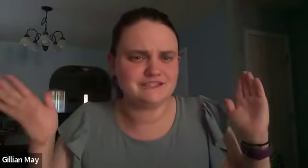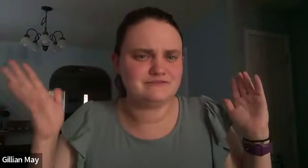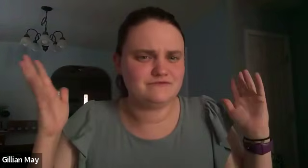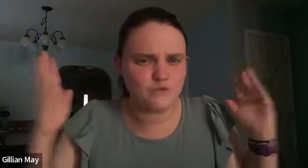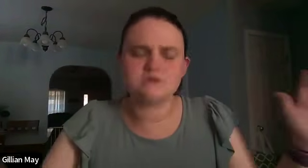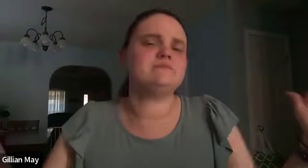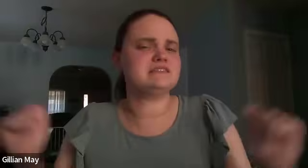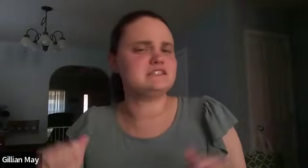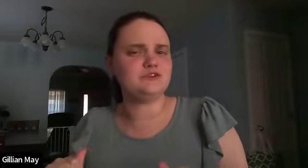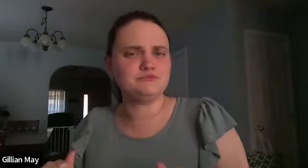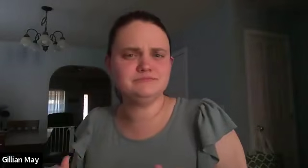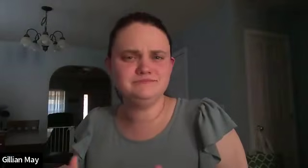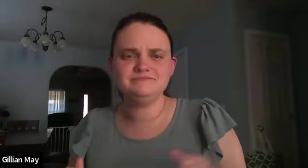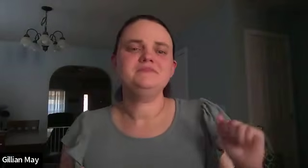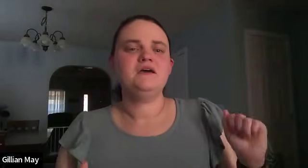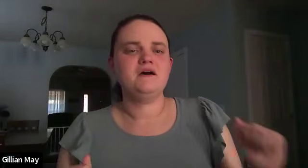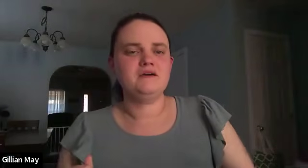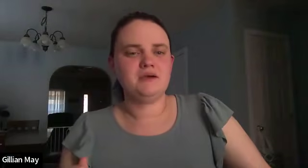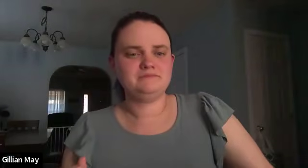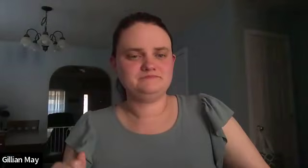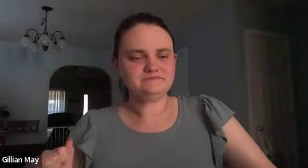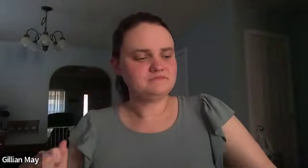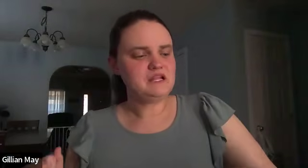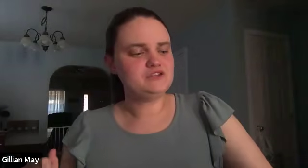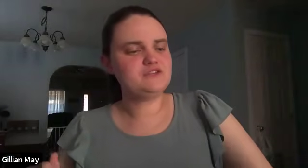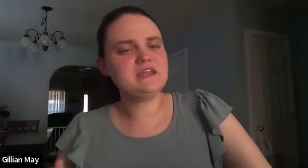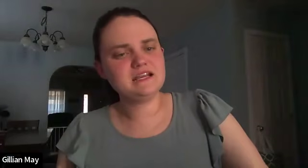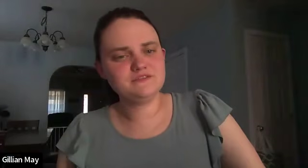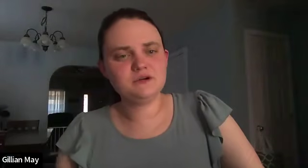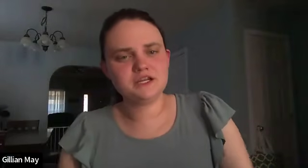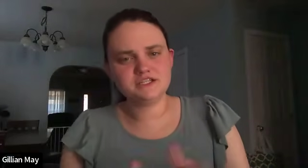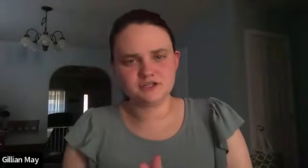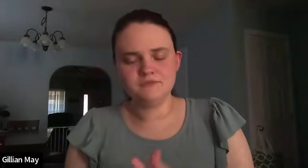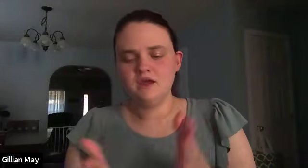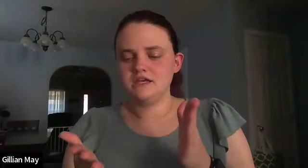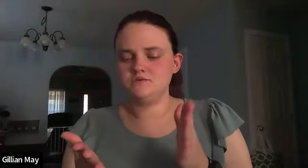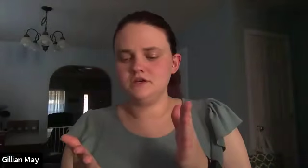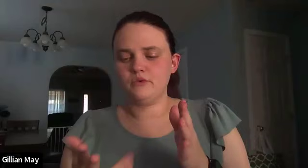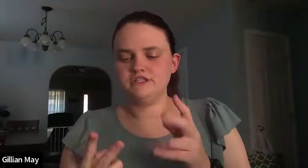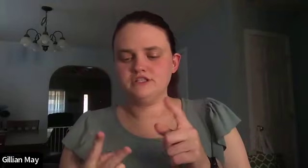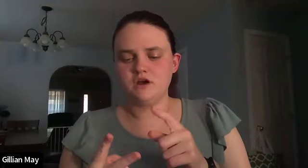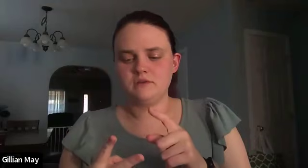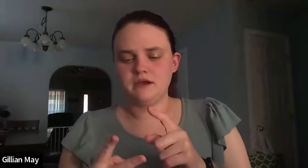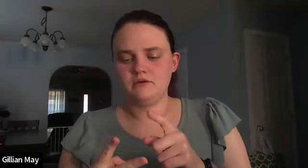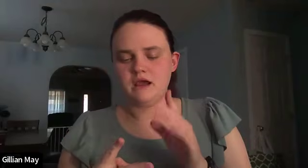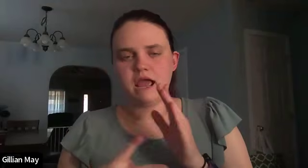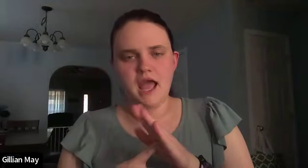is 4 times the size of you. Okay. So the next few we're gonna do is we are going to talk about